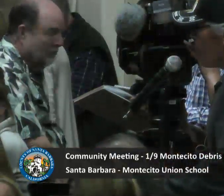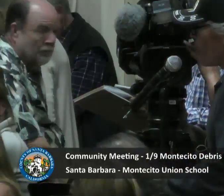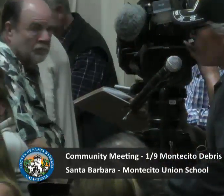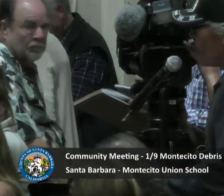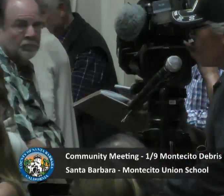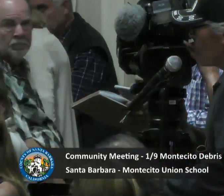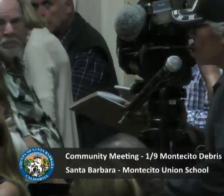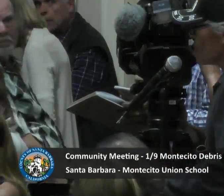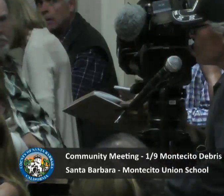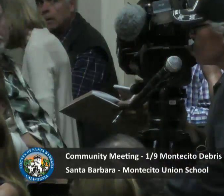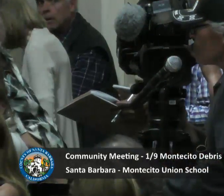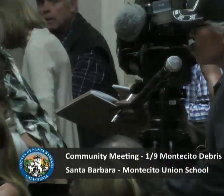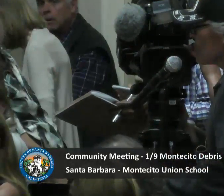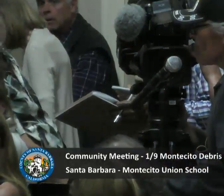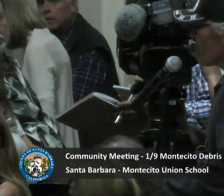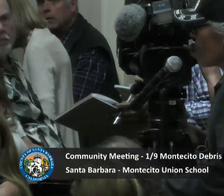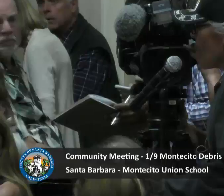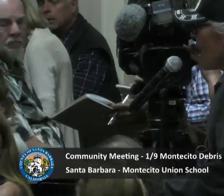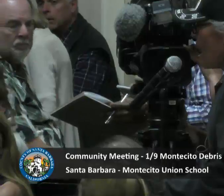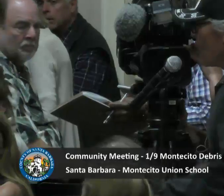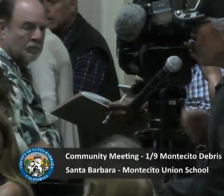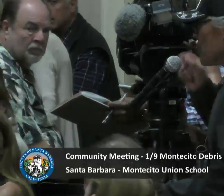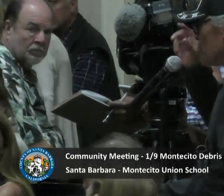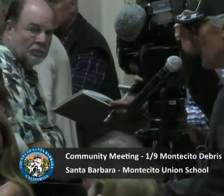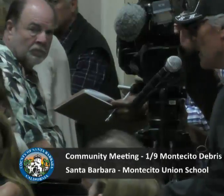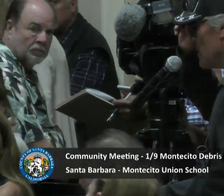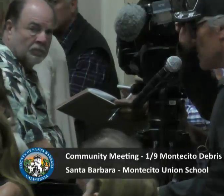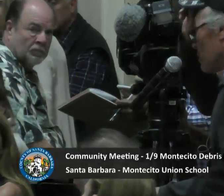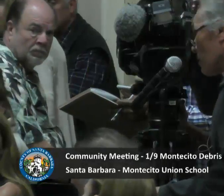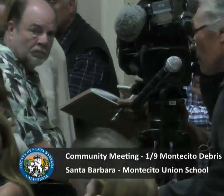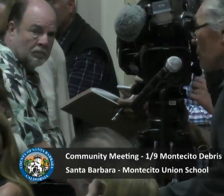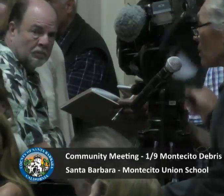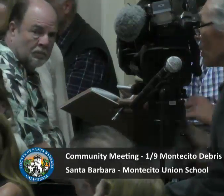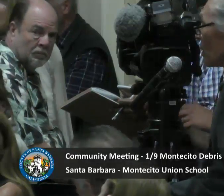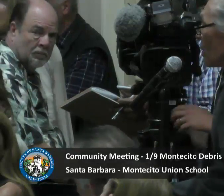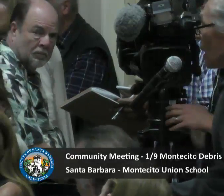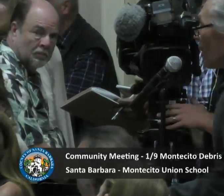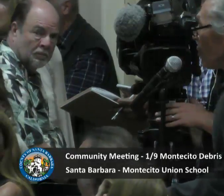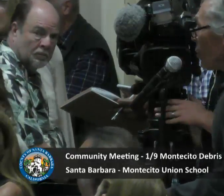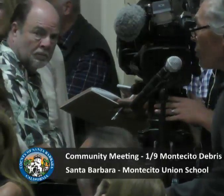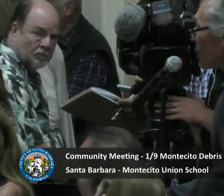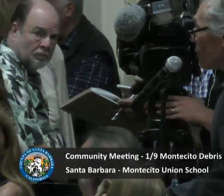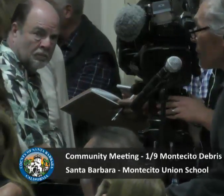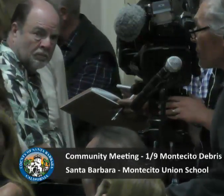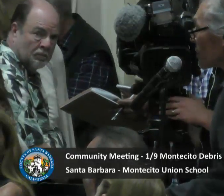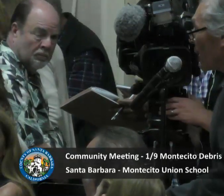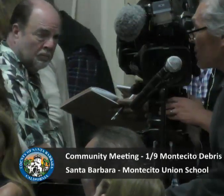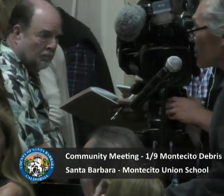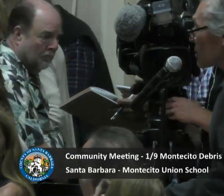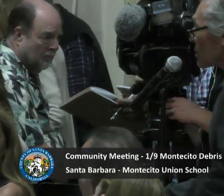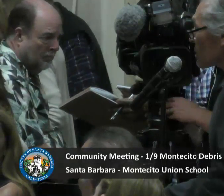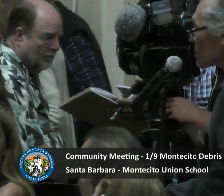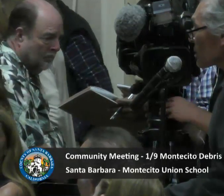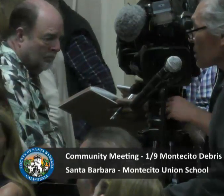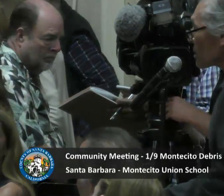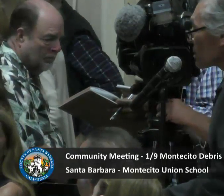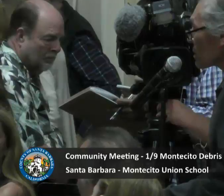But before I go with my question, I would like to say let's have a moment of silence